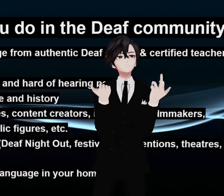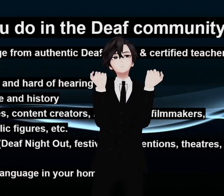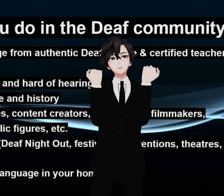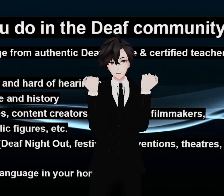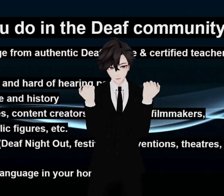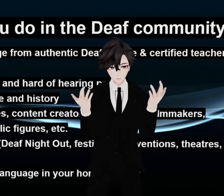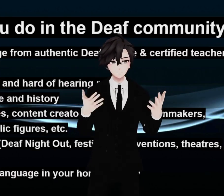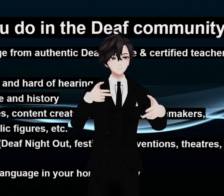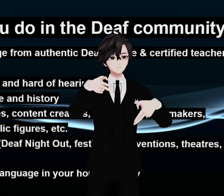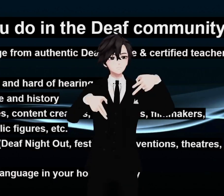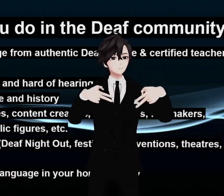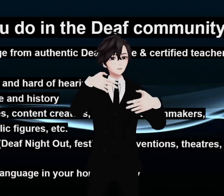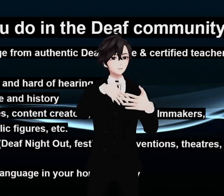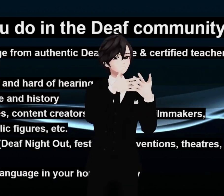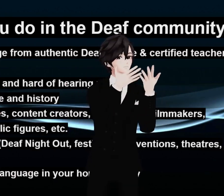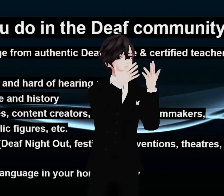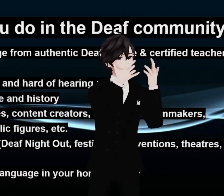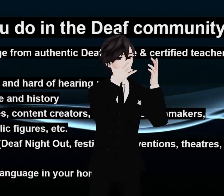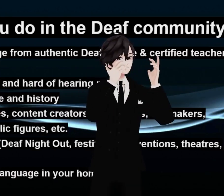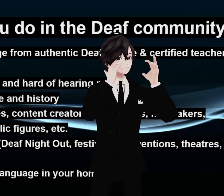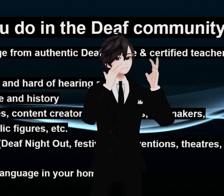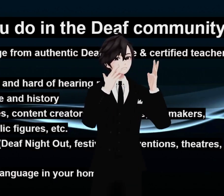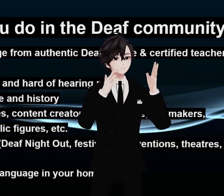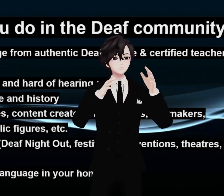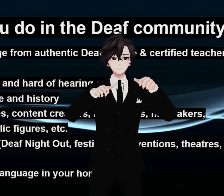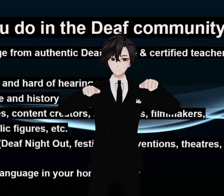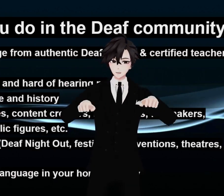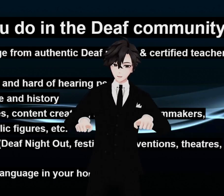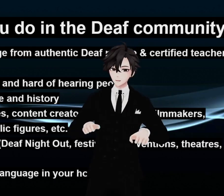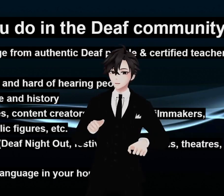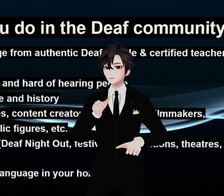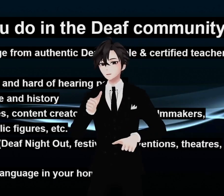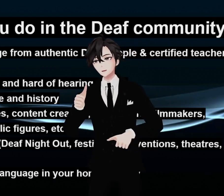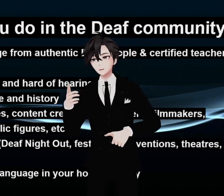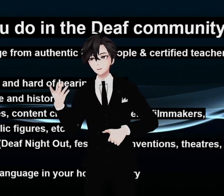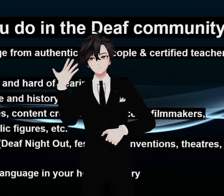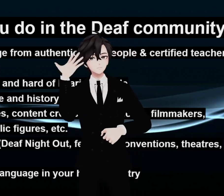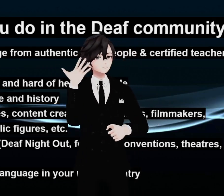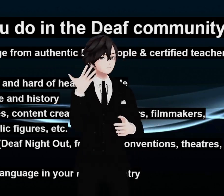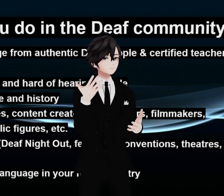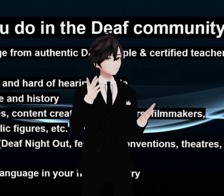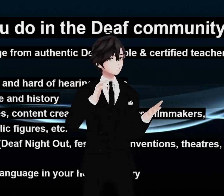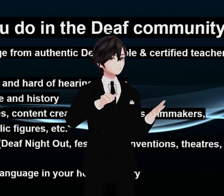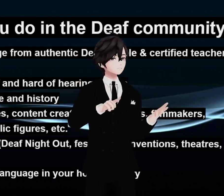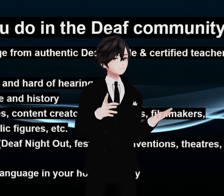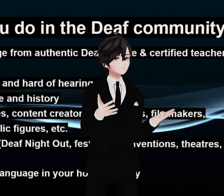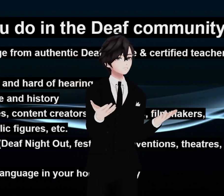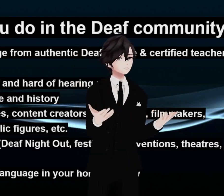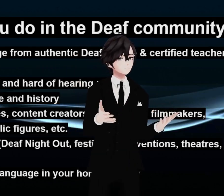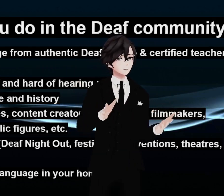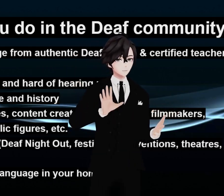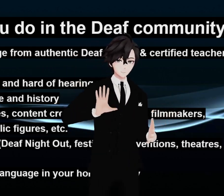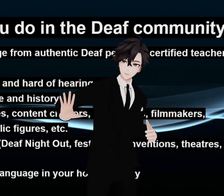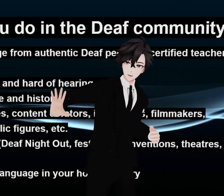Also here, we have a lot of people in VR that may not realize that their